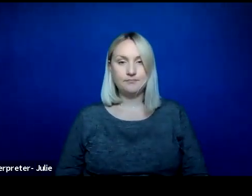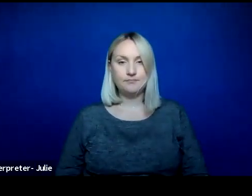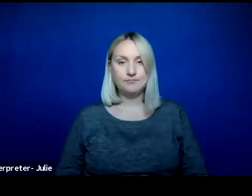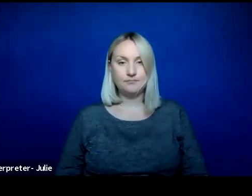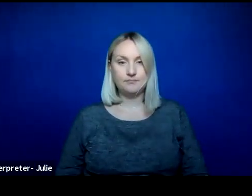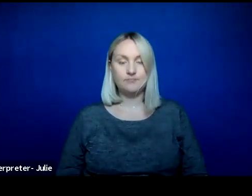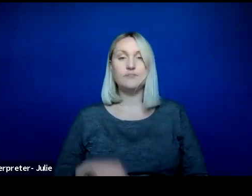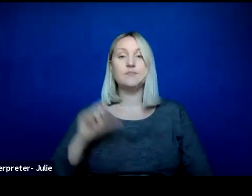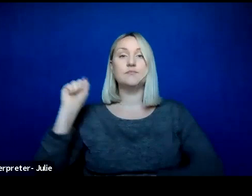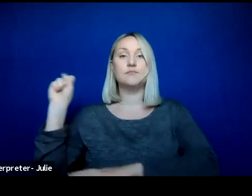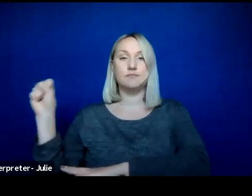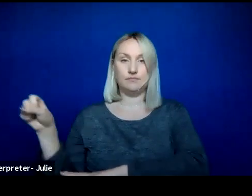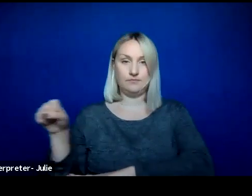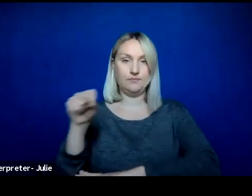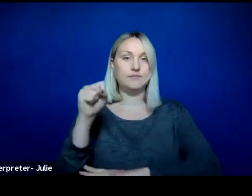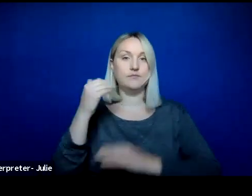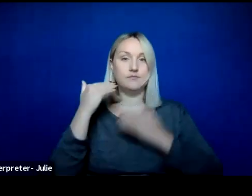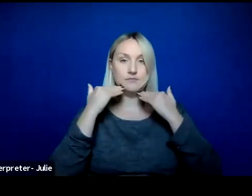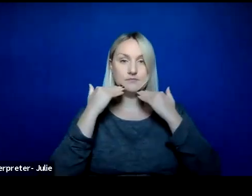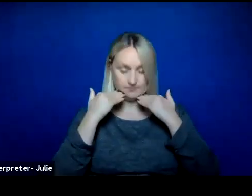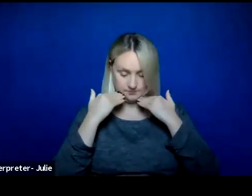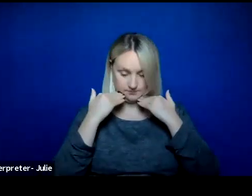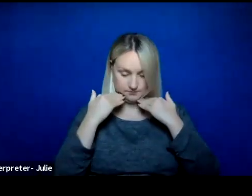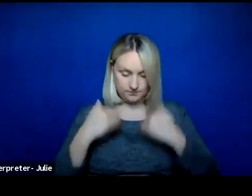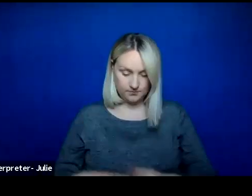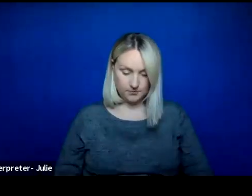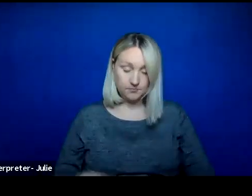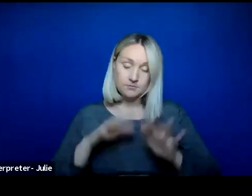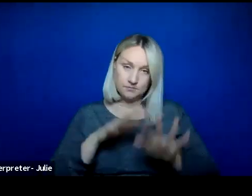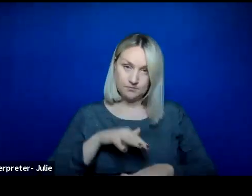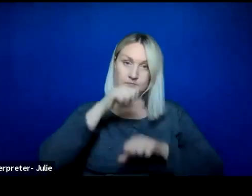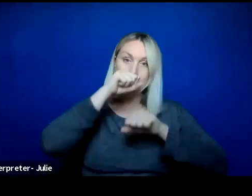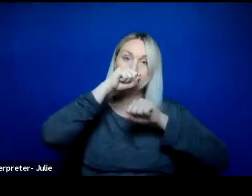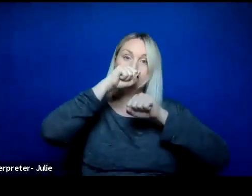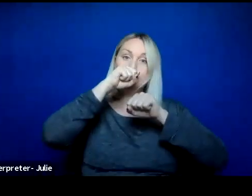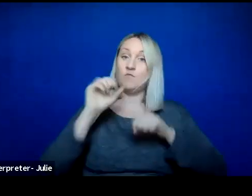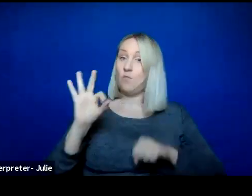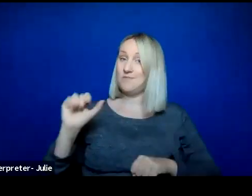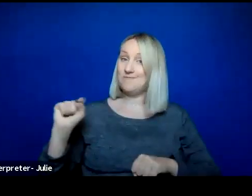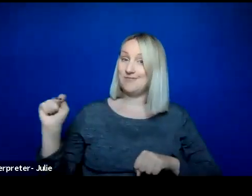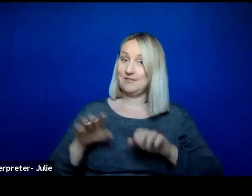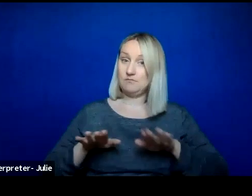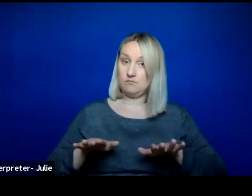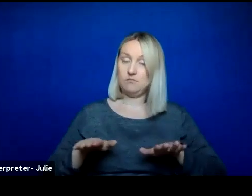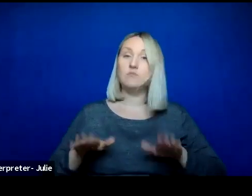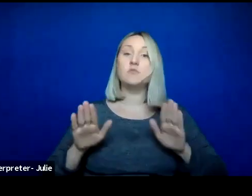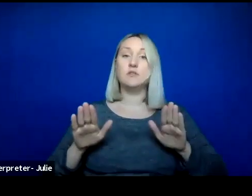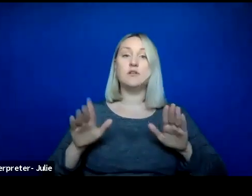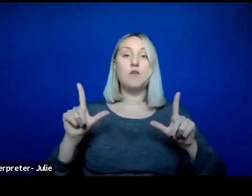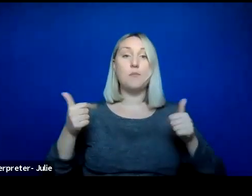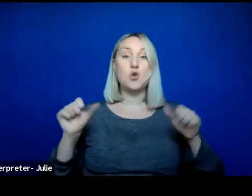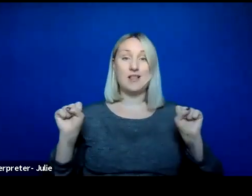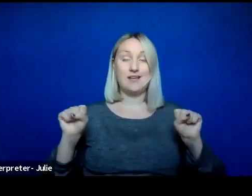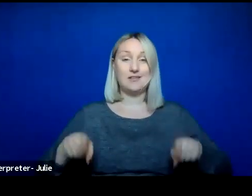and slowly bring the chin to the chest. Inhale from your feet. Lift up your legs, up